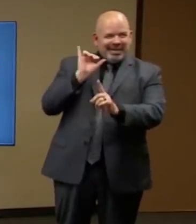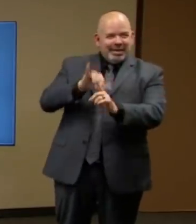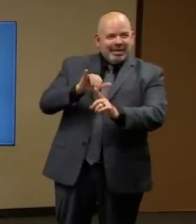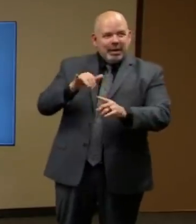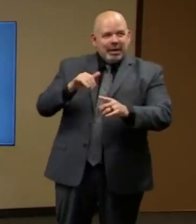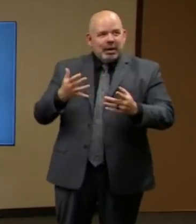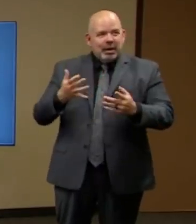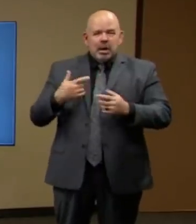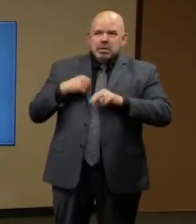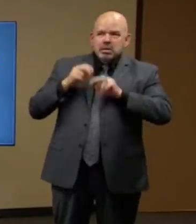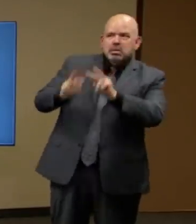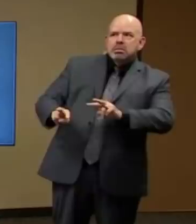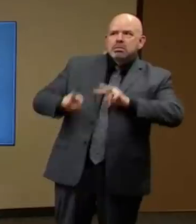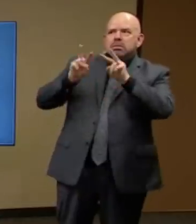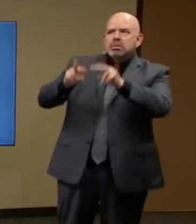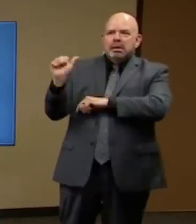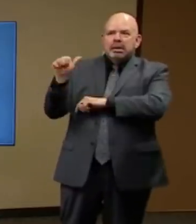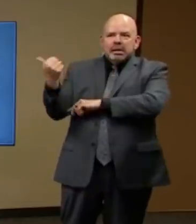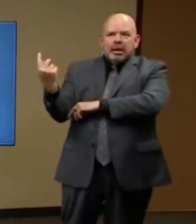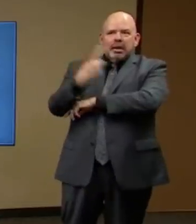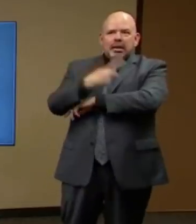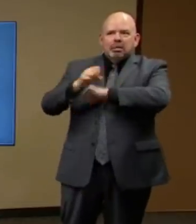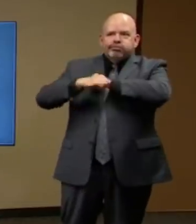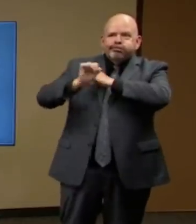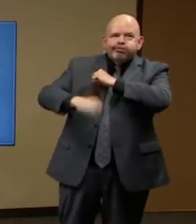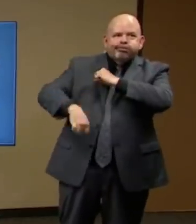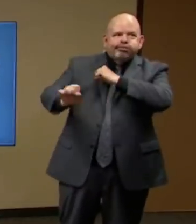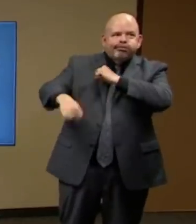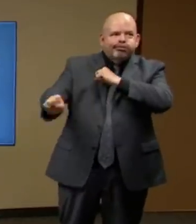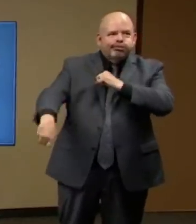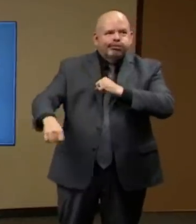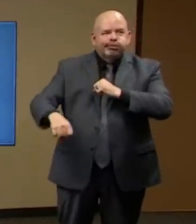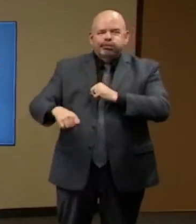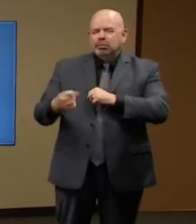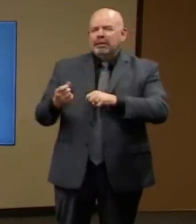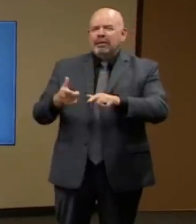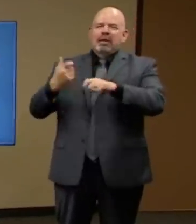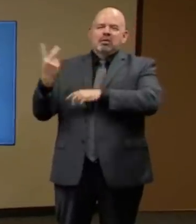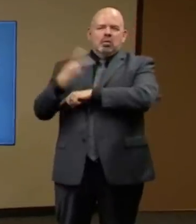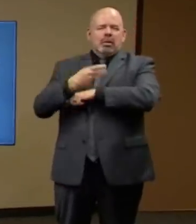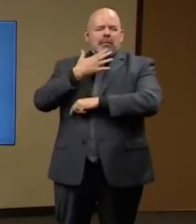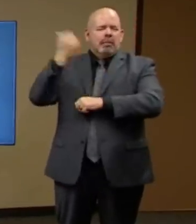and help keep them safe if we don't know what's going on for 8 to 10 days.